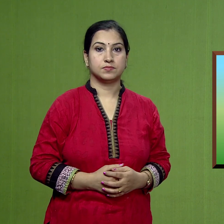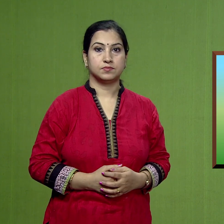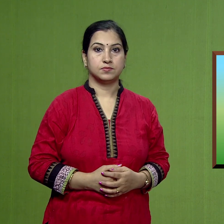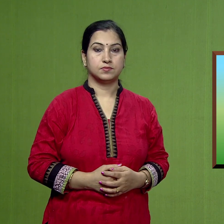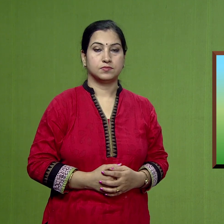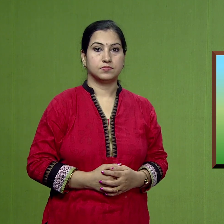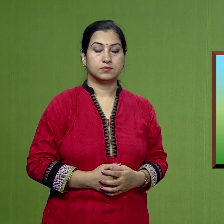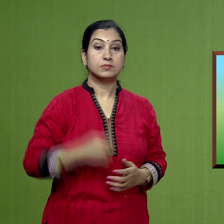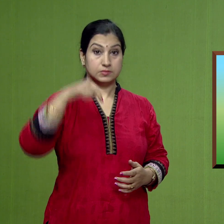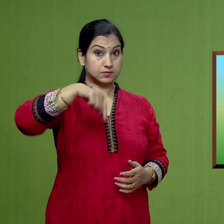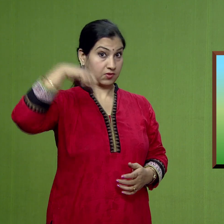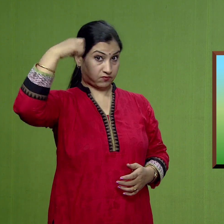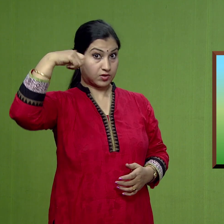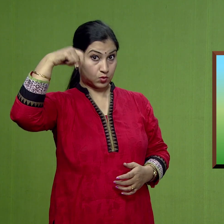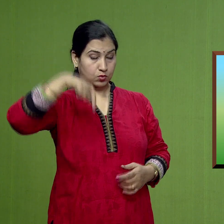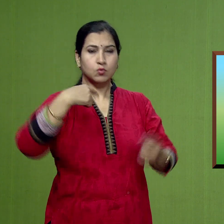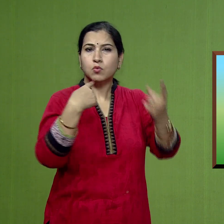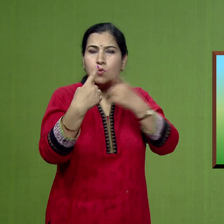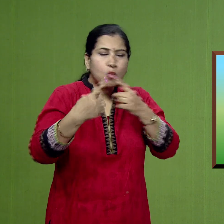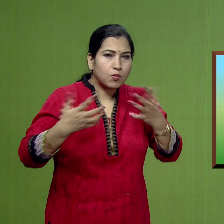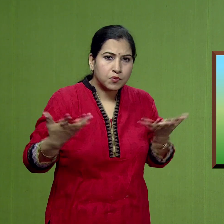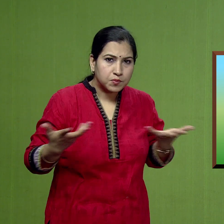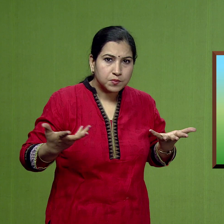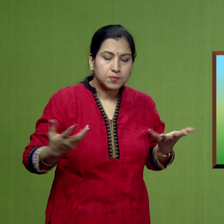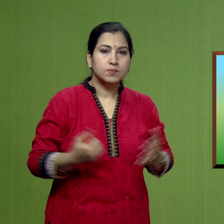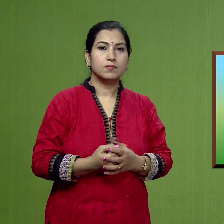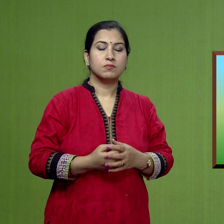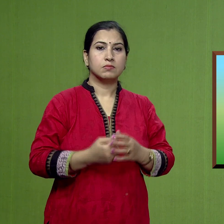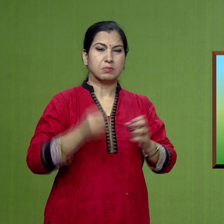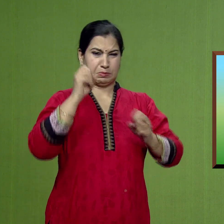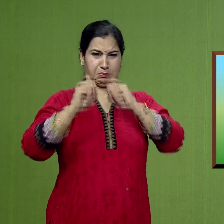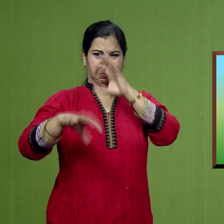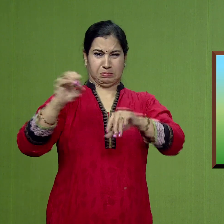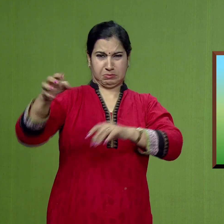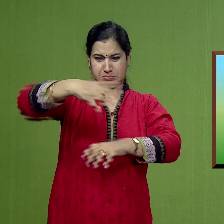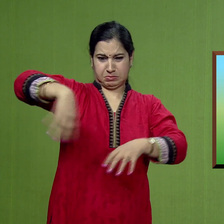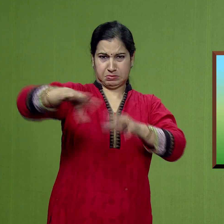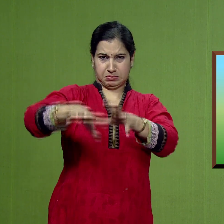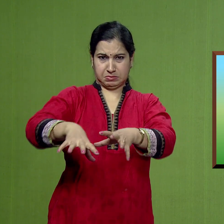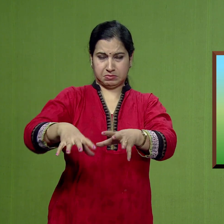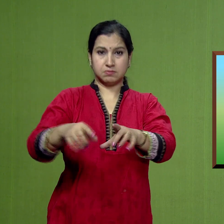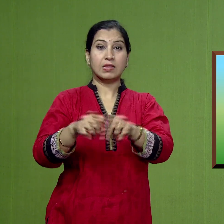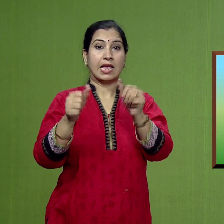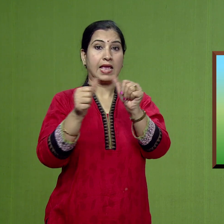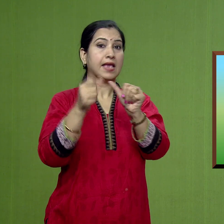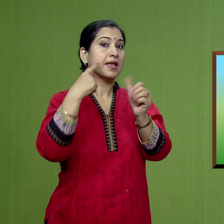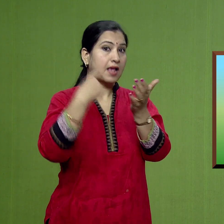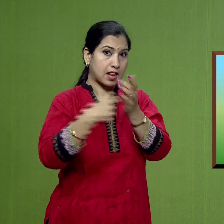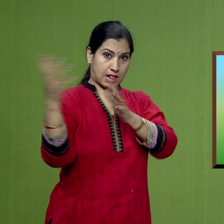In this video, we will talk about pollution, air, and